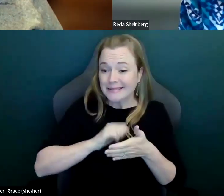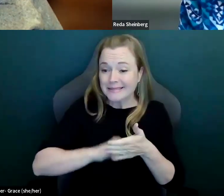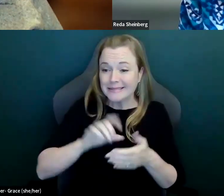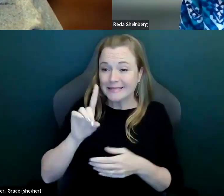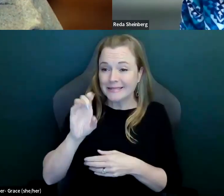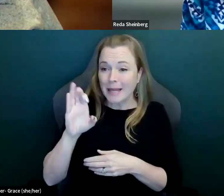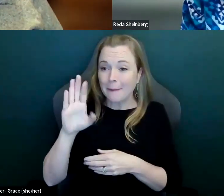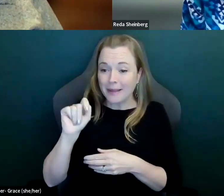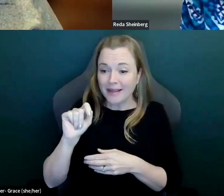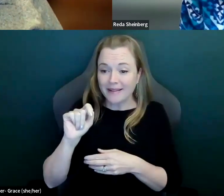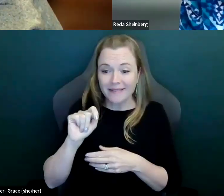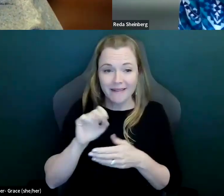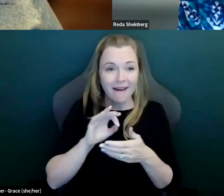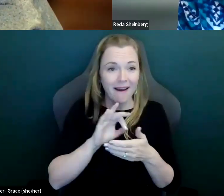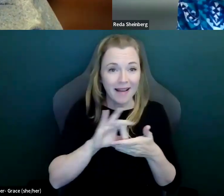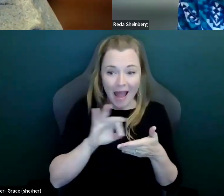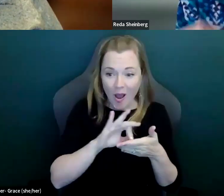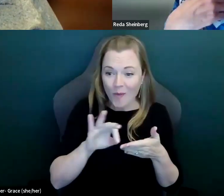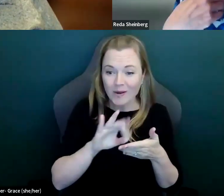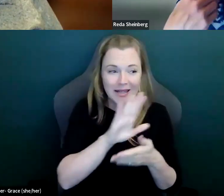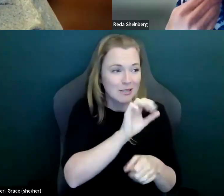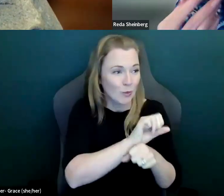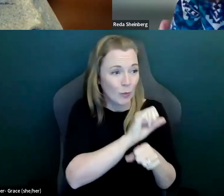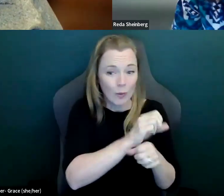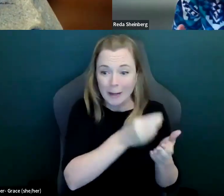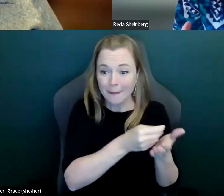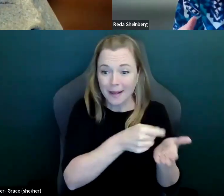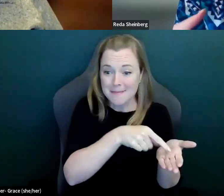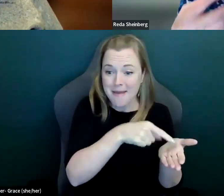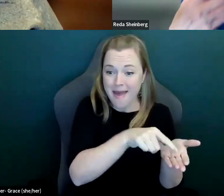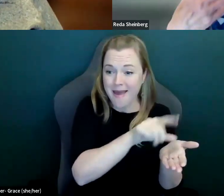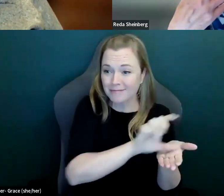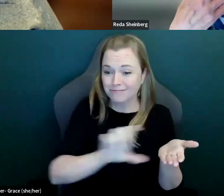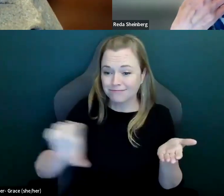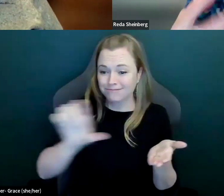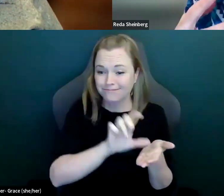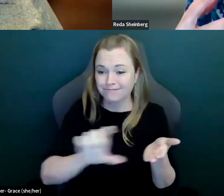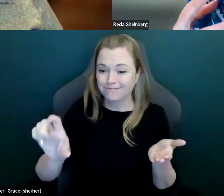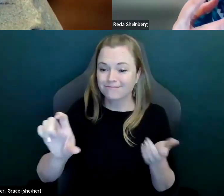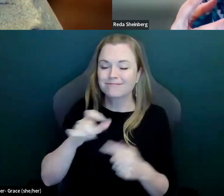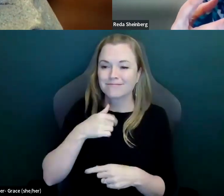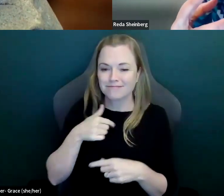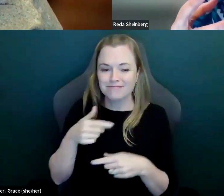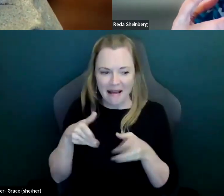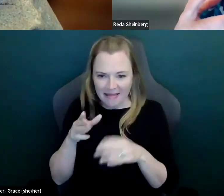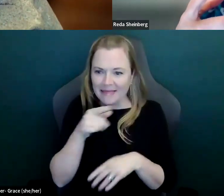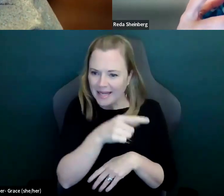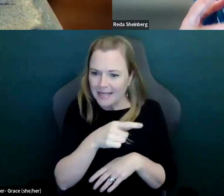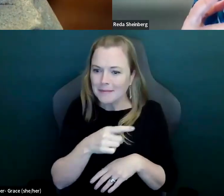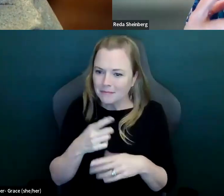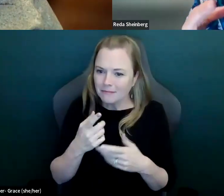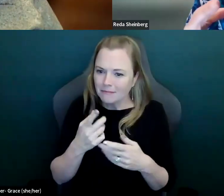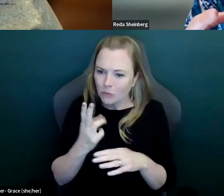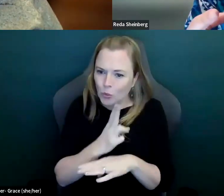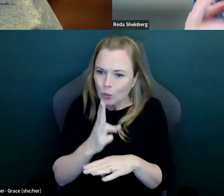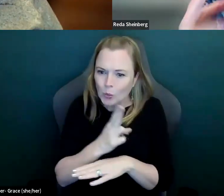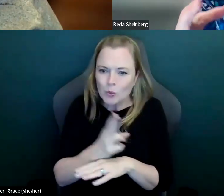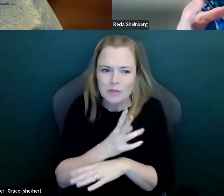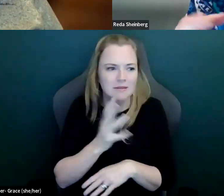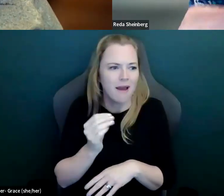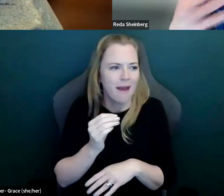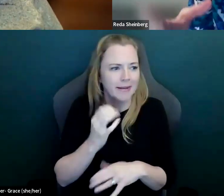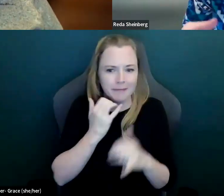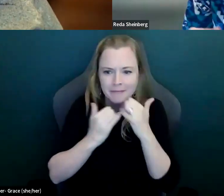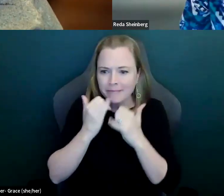and his work money goes into that. So I let him use that, and he can make mistakes. Once in a while he spends on